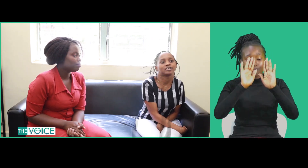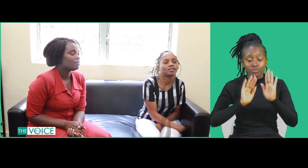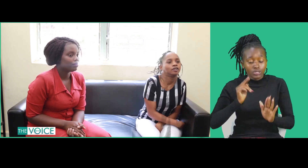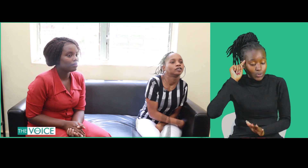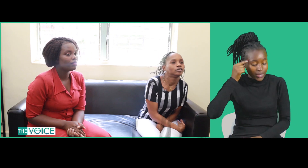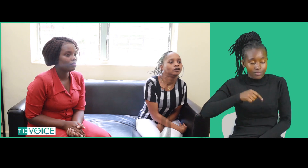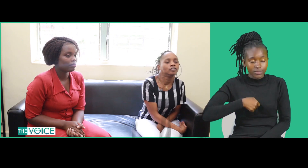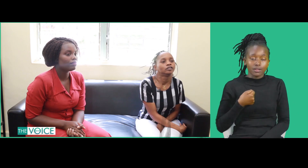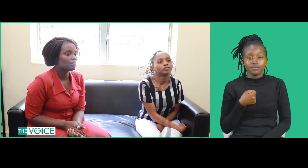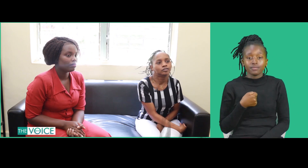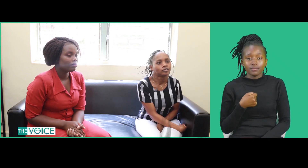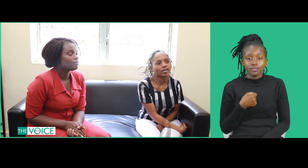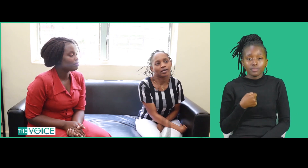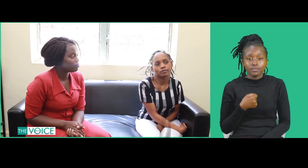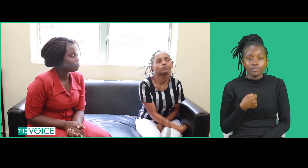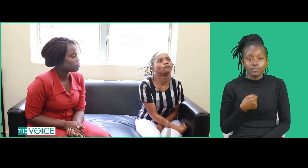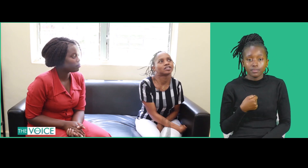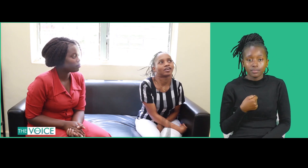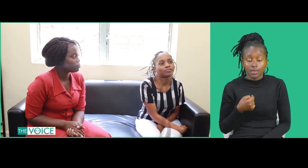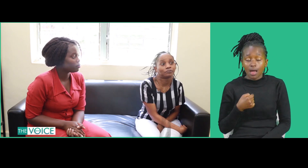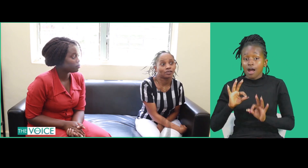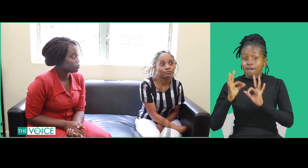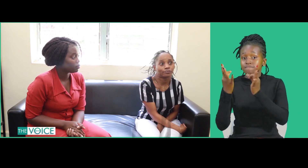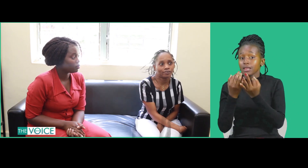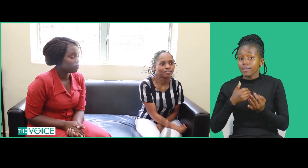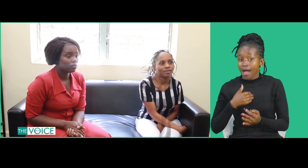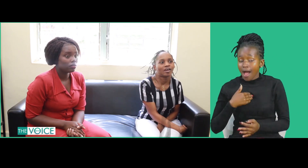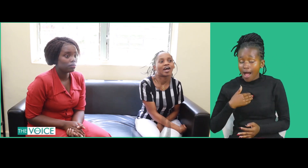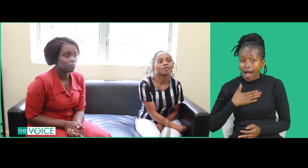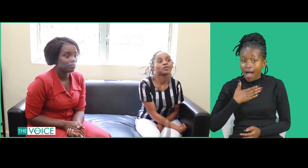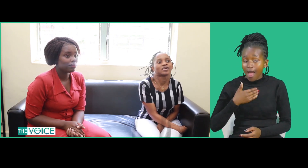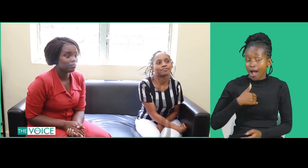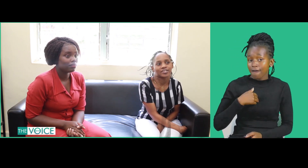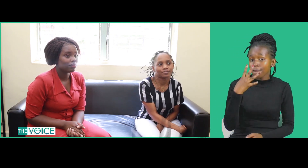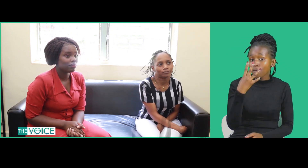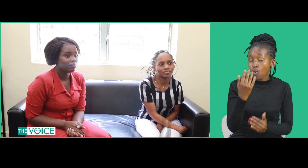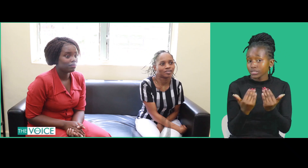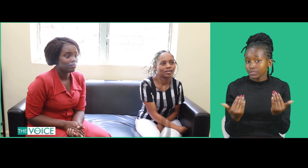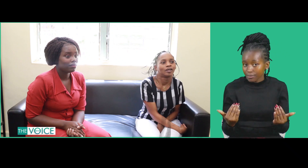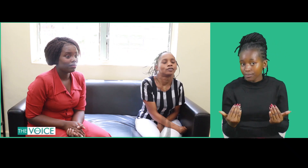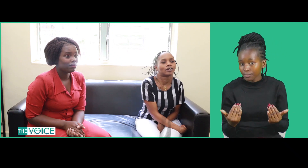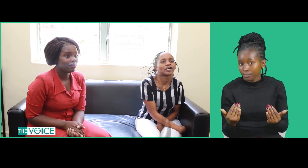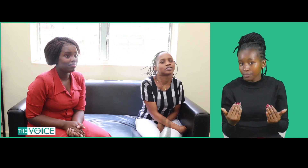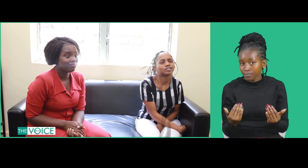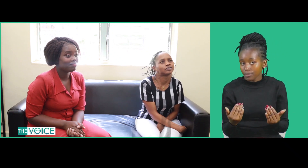what matters. So I was born in a family of 4. I being the firstborn,